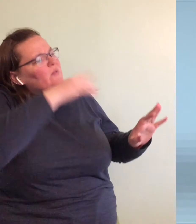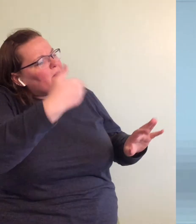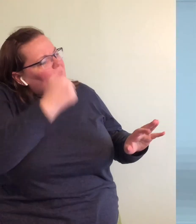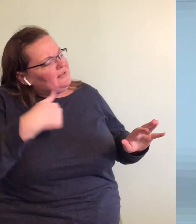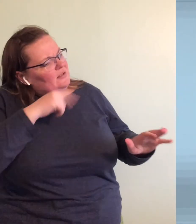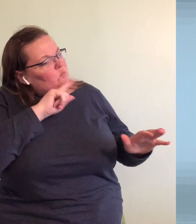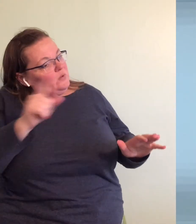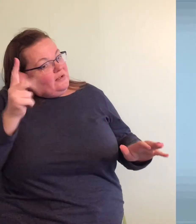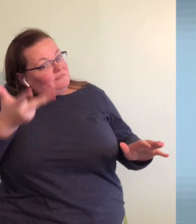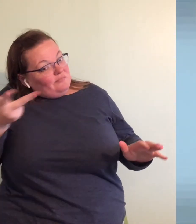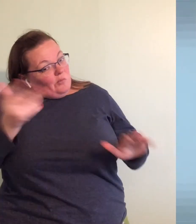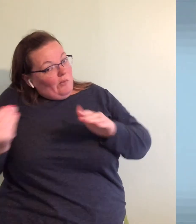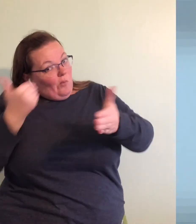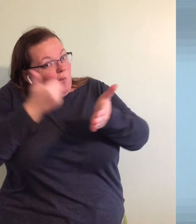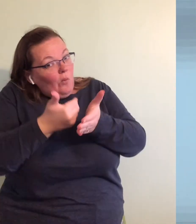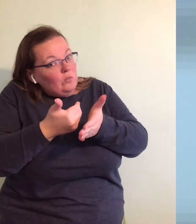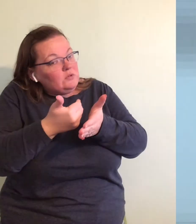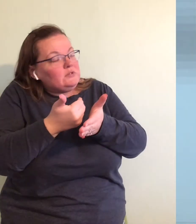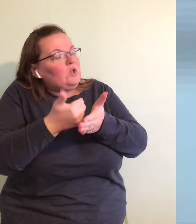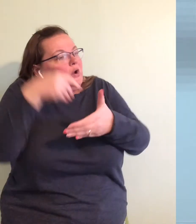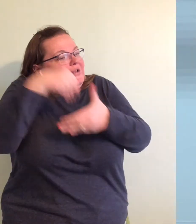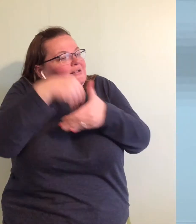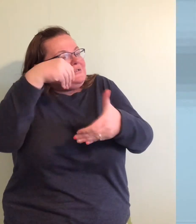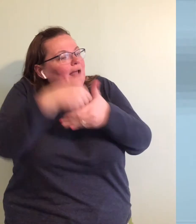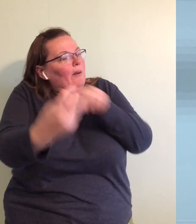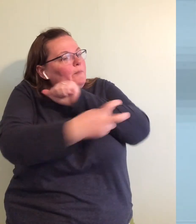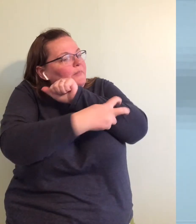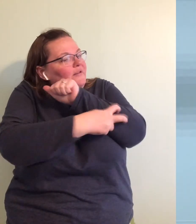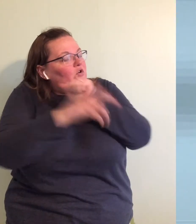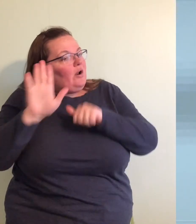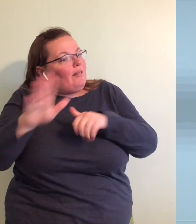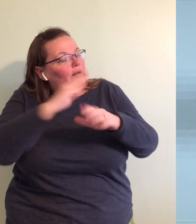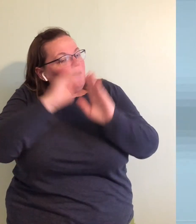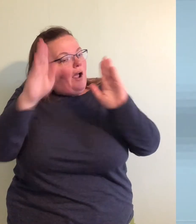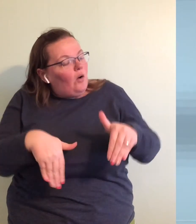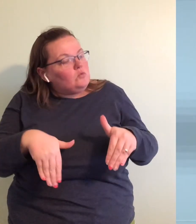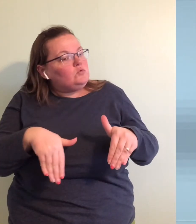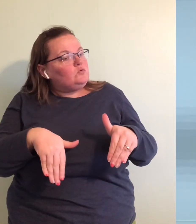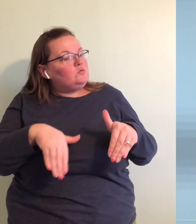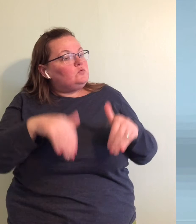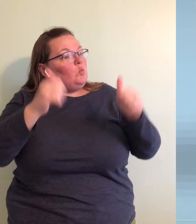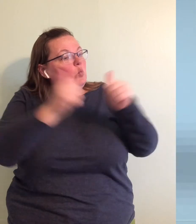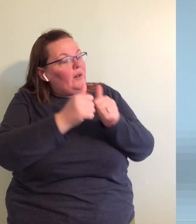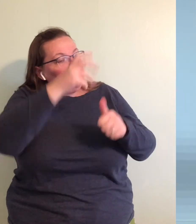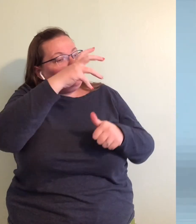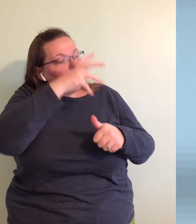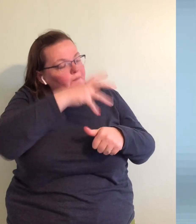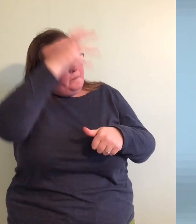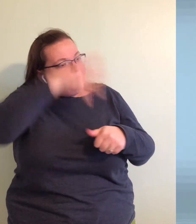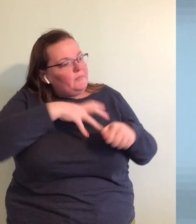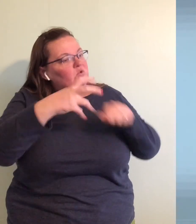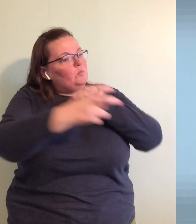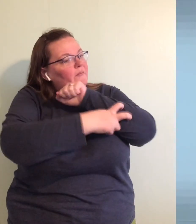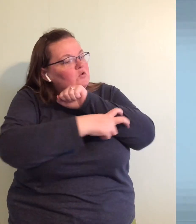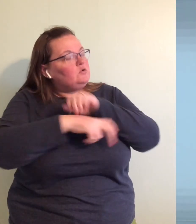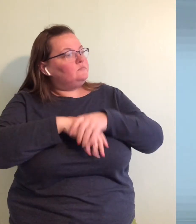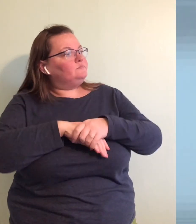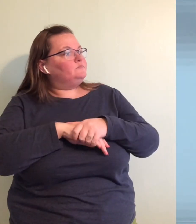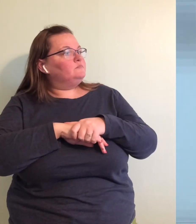best I can. I brought them quite close. They're in a little house on the top of the dam, just up the river, with Mr. and Mrs.